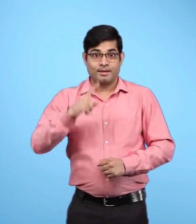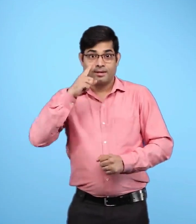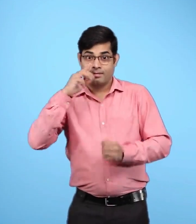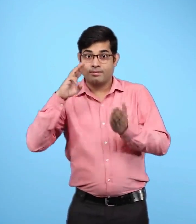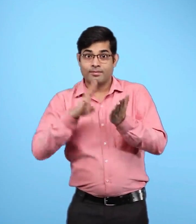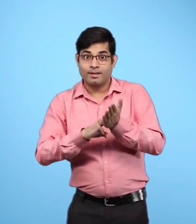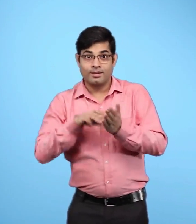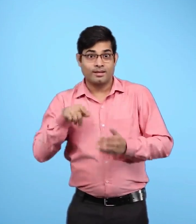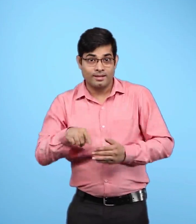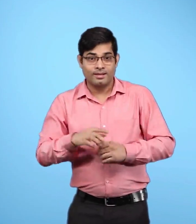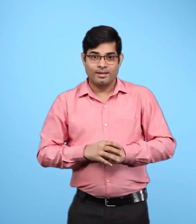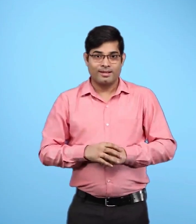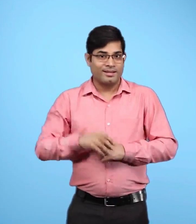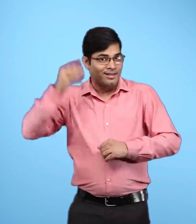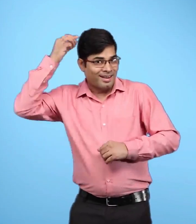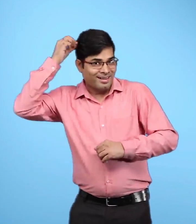Mala has 2 ponytails.